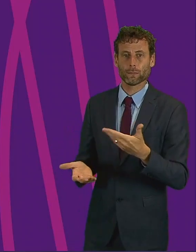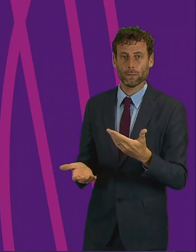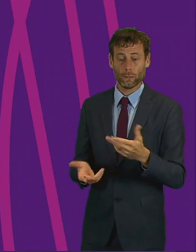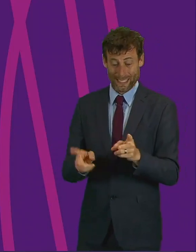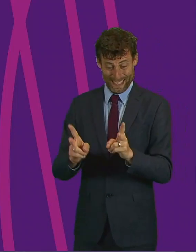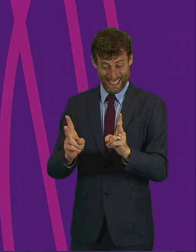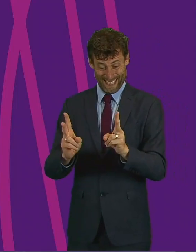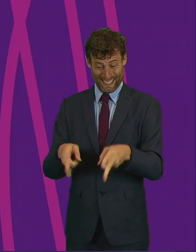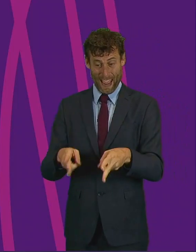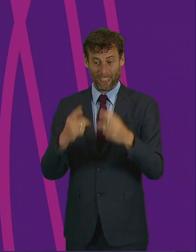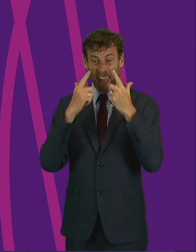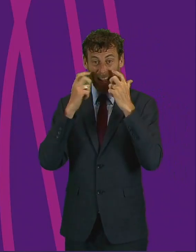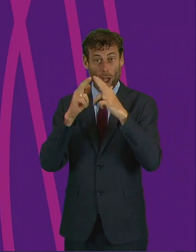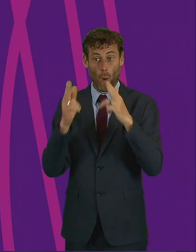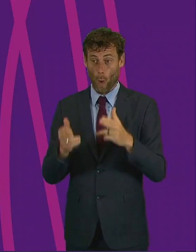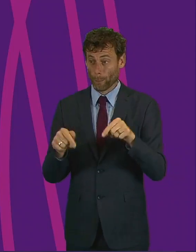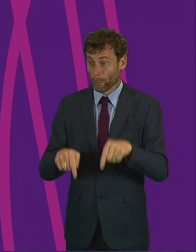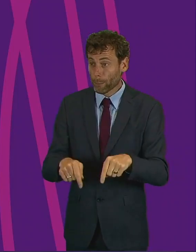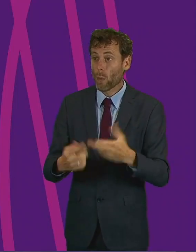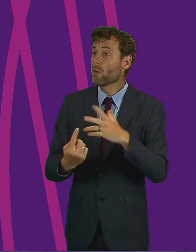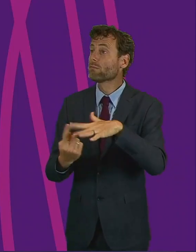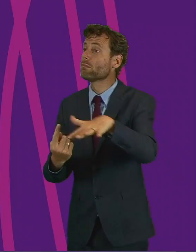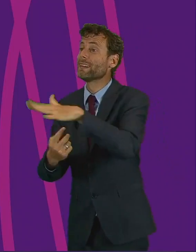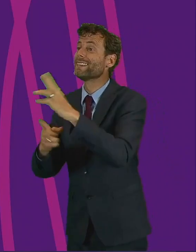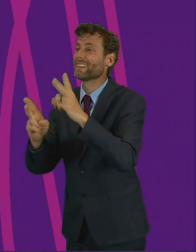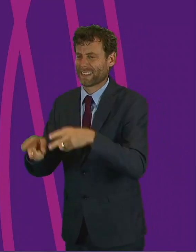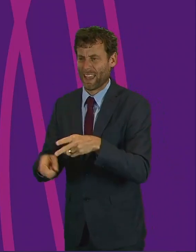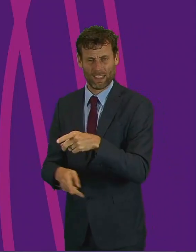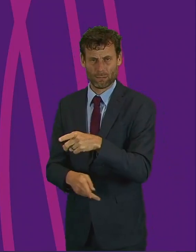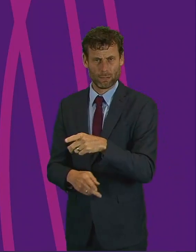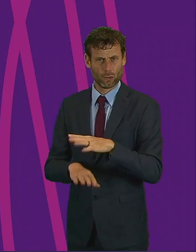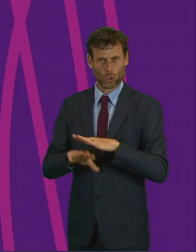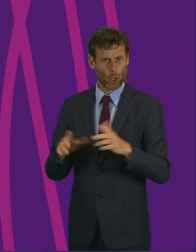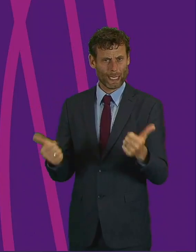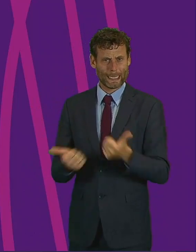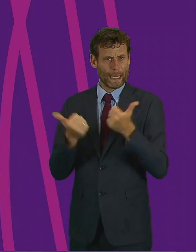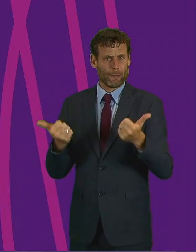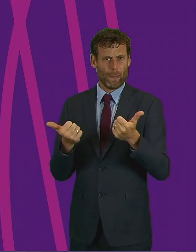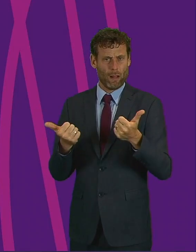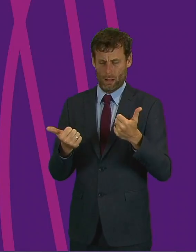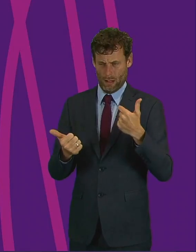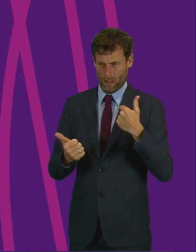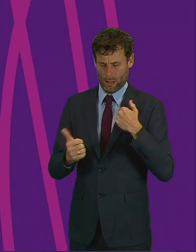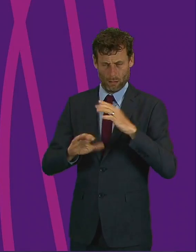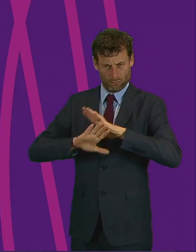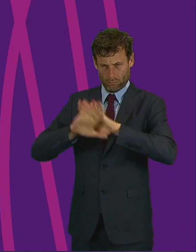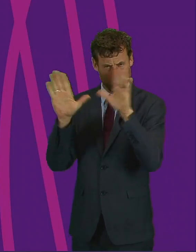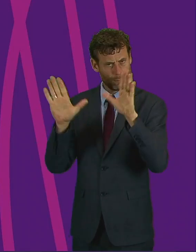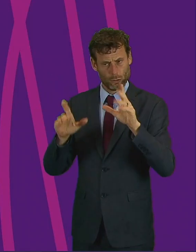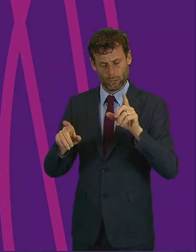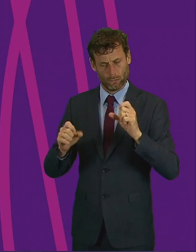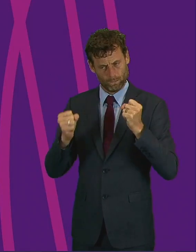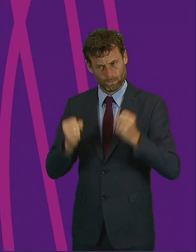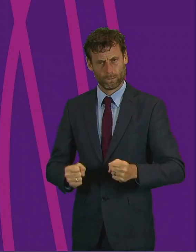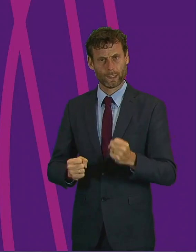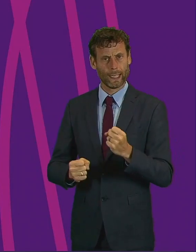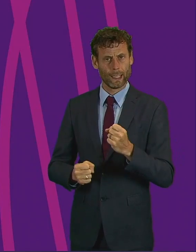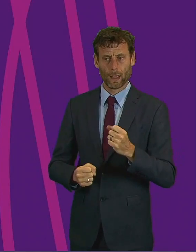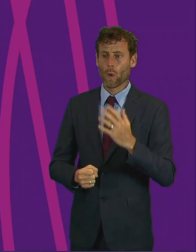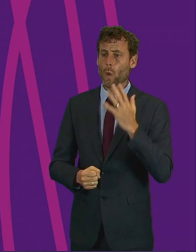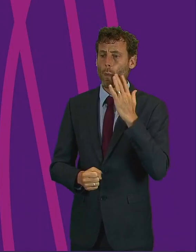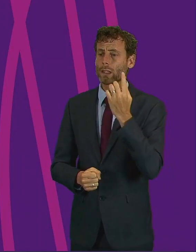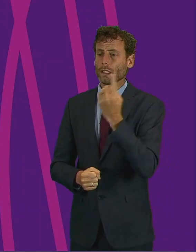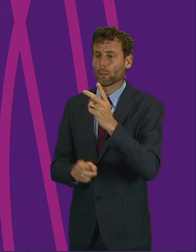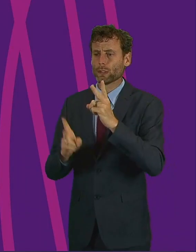death in a care home or anywhere else to be acceptable, or any level of death to be acceptable. Each and every one of them is a matter of deep